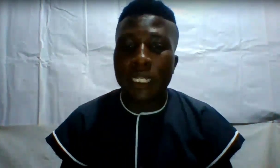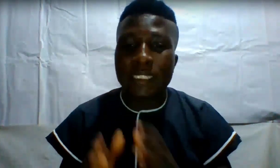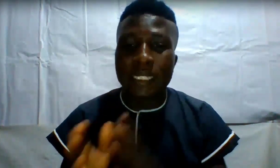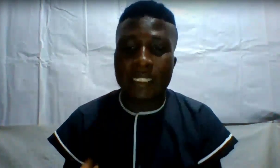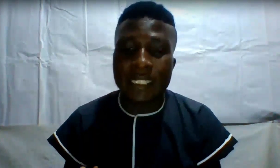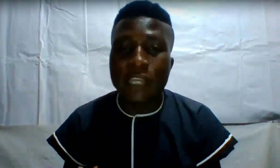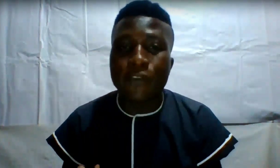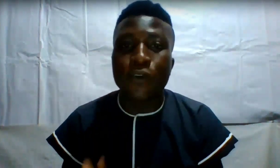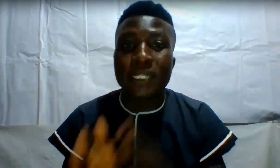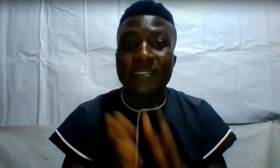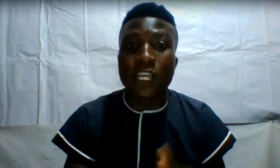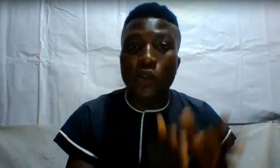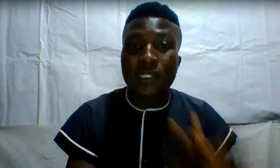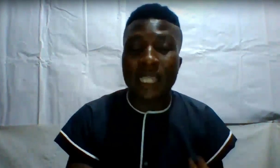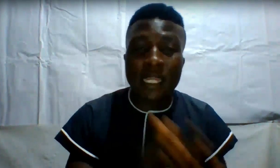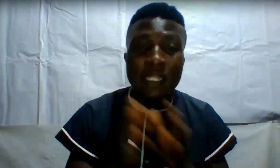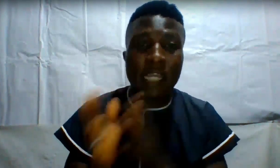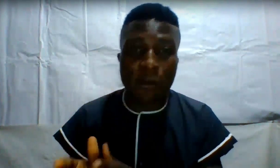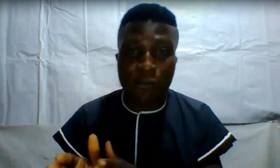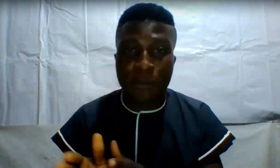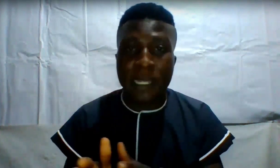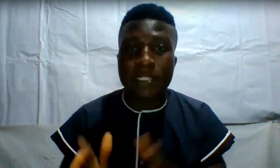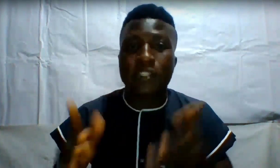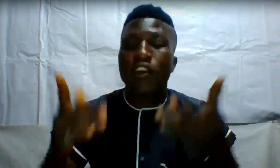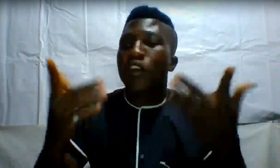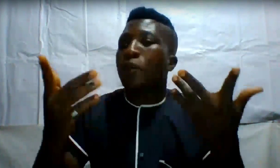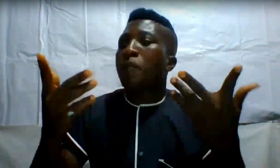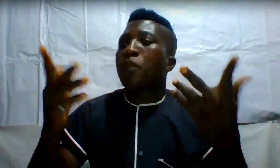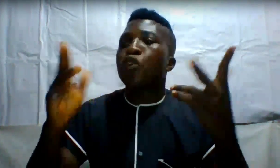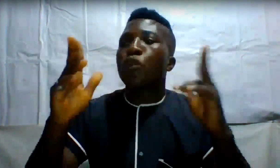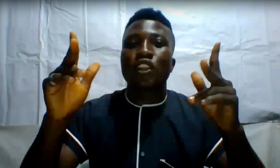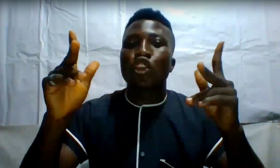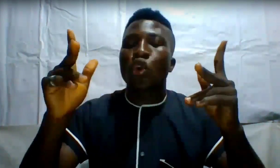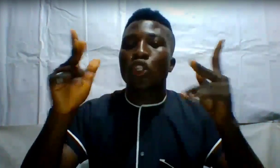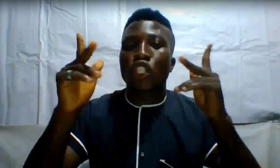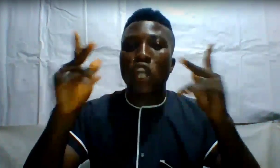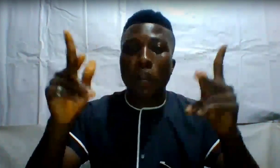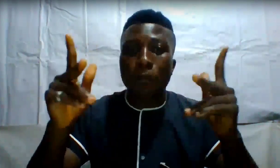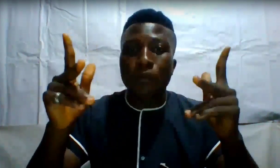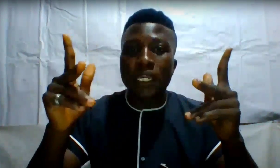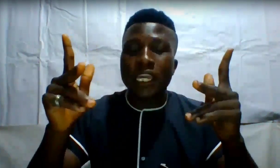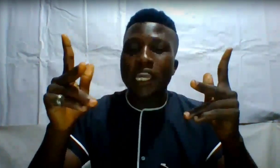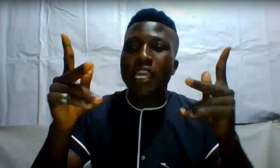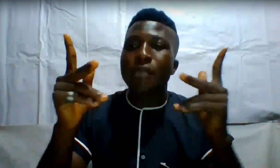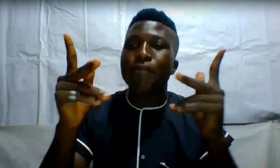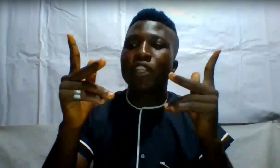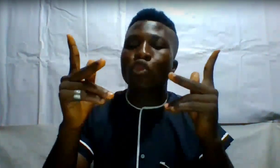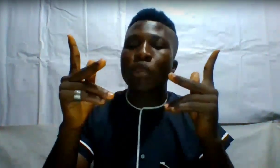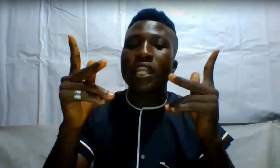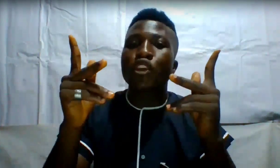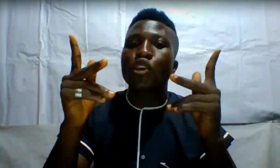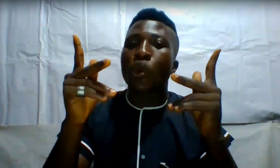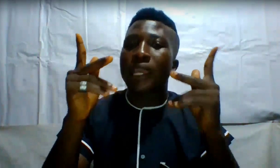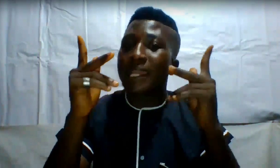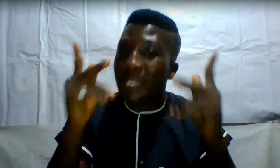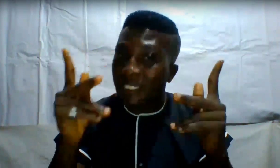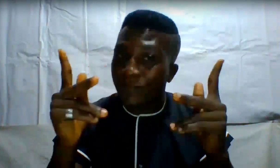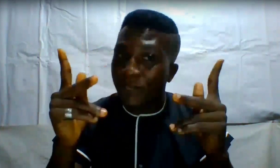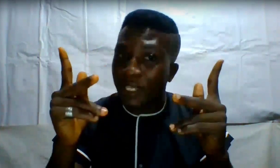10 alphabets. You place your thumb in between your index finger and your middle